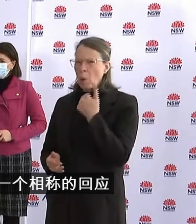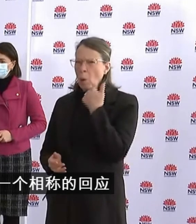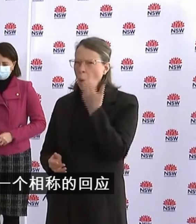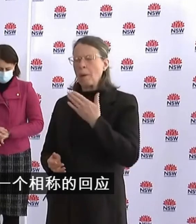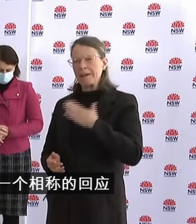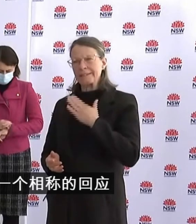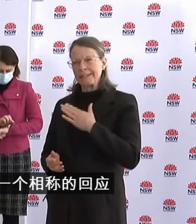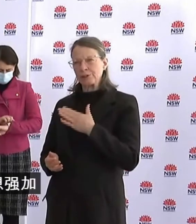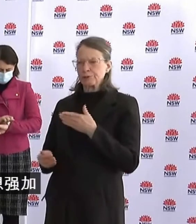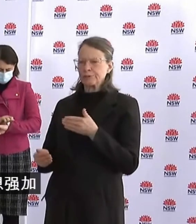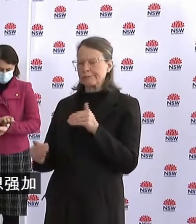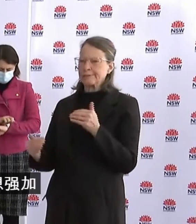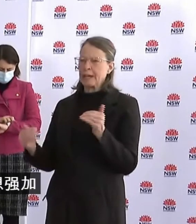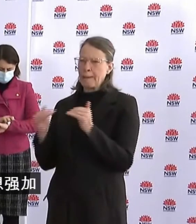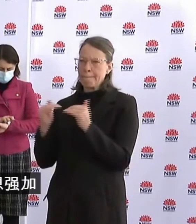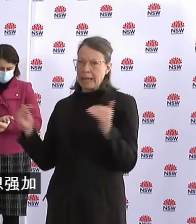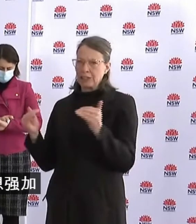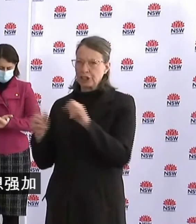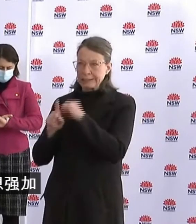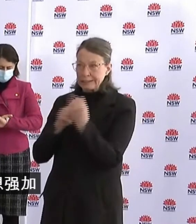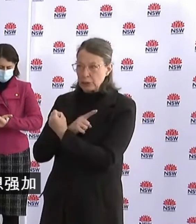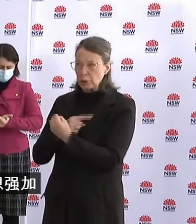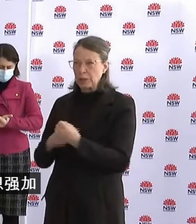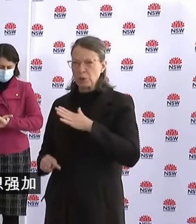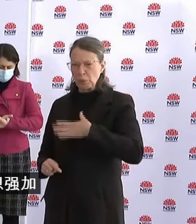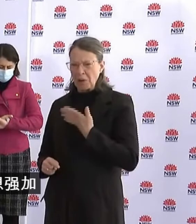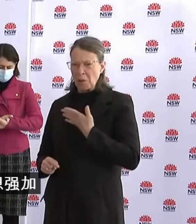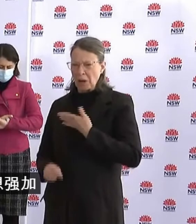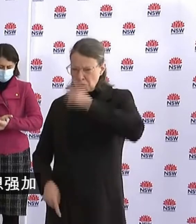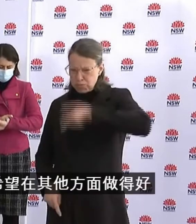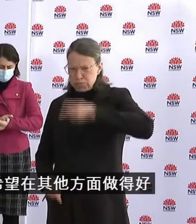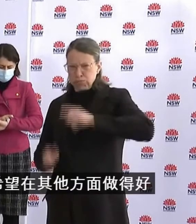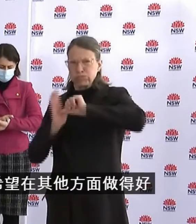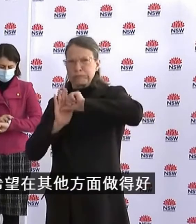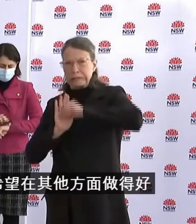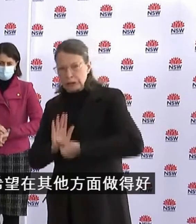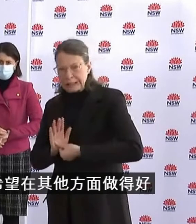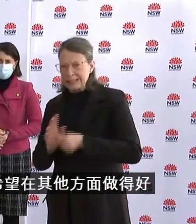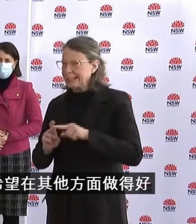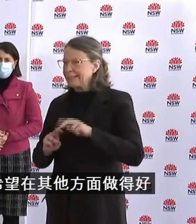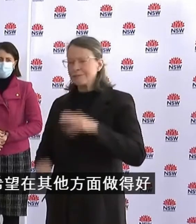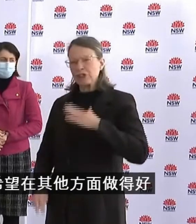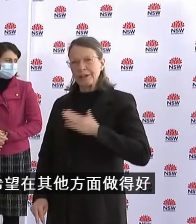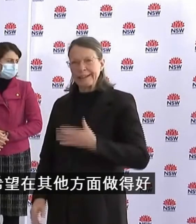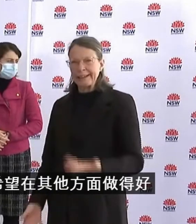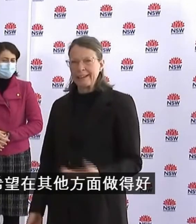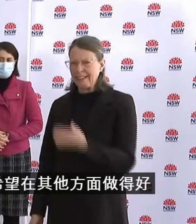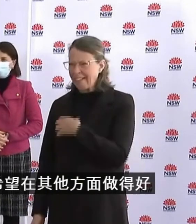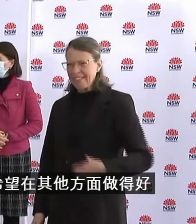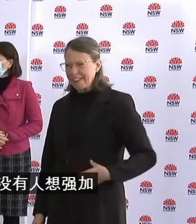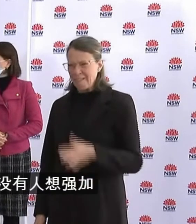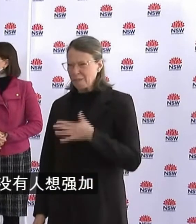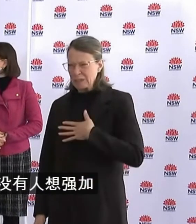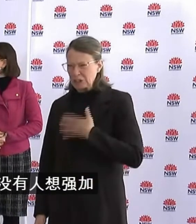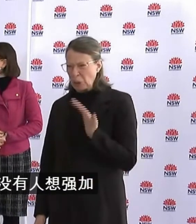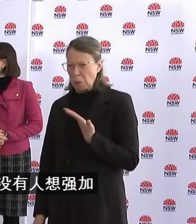proportionate response. As the Premier has said, we don't want to impose, as a government, we don't want, and no government wants to, well, perhaps